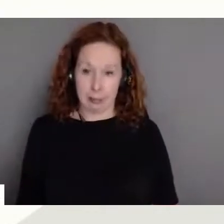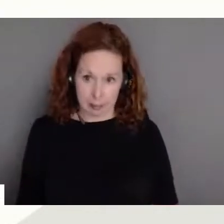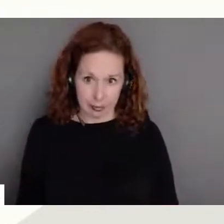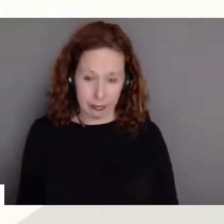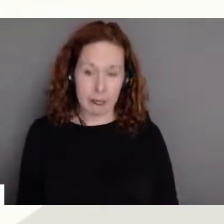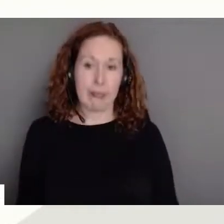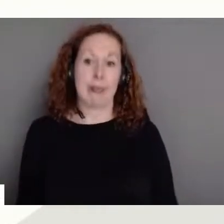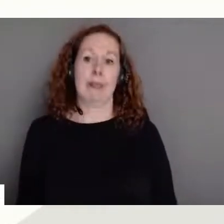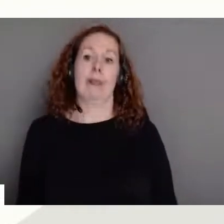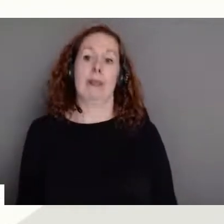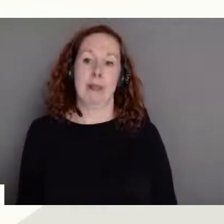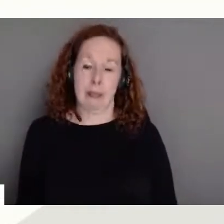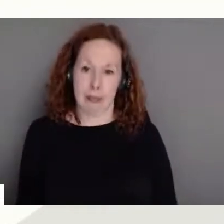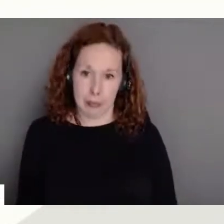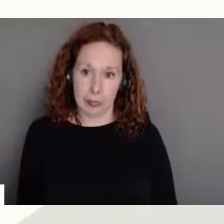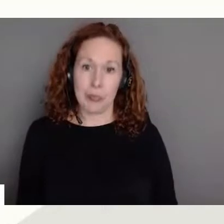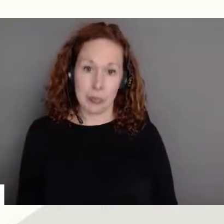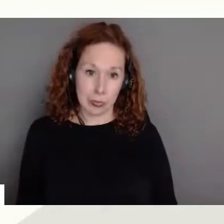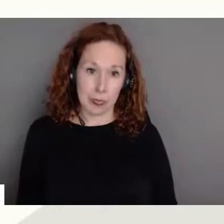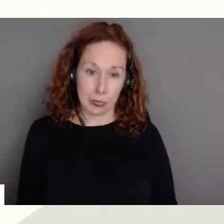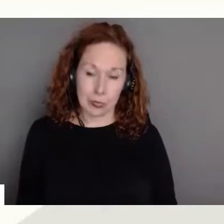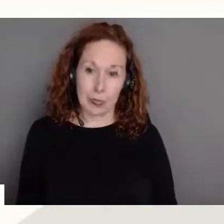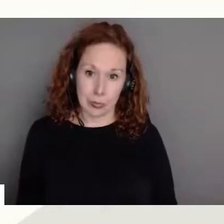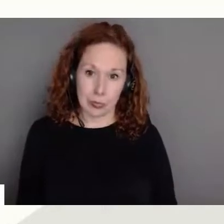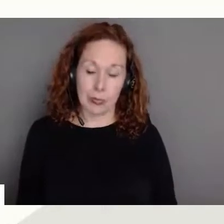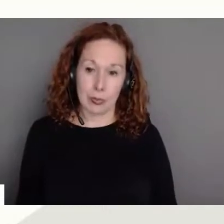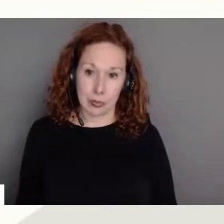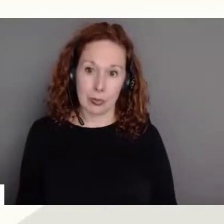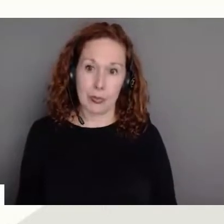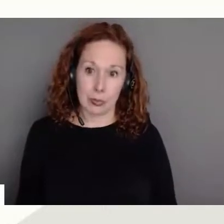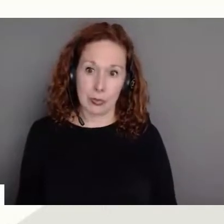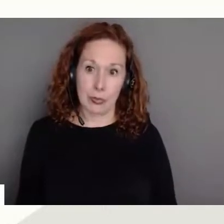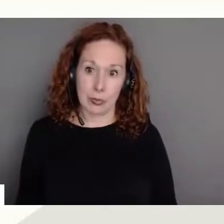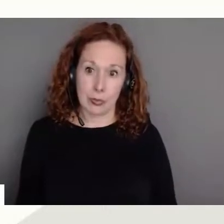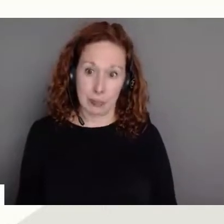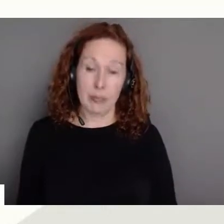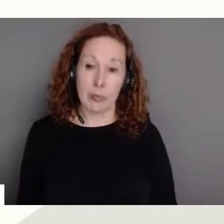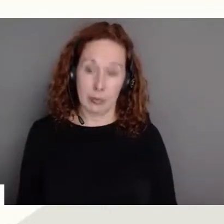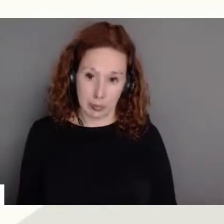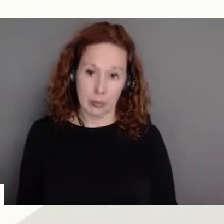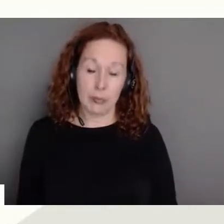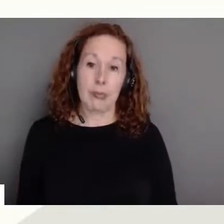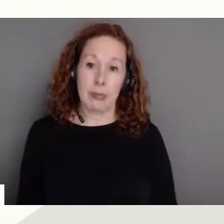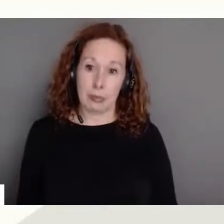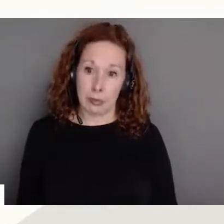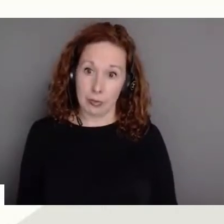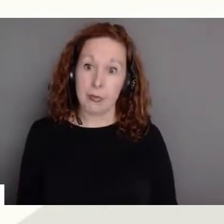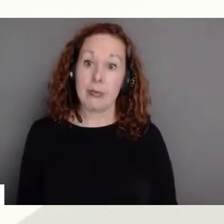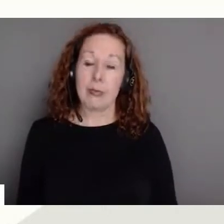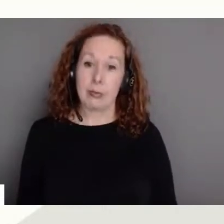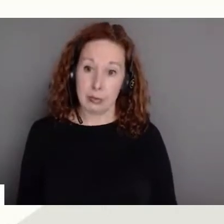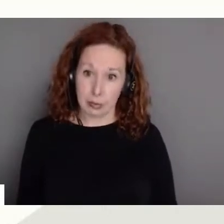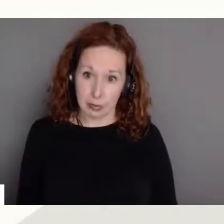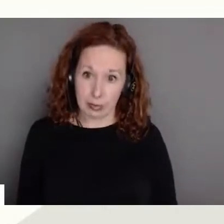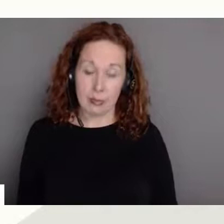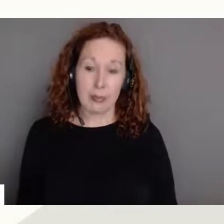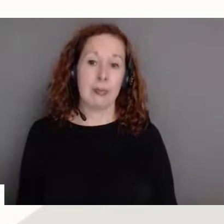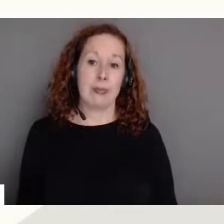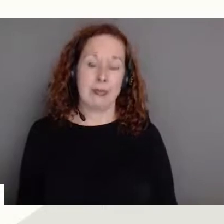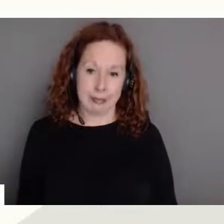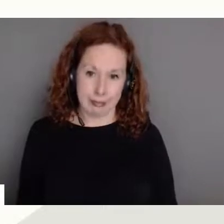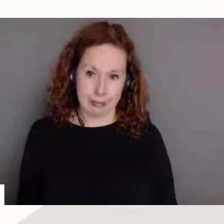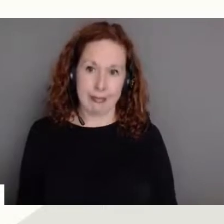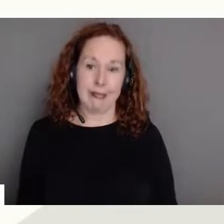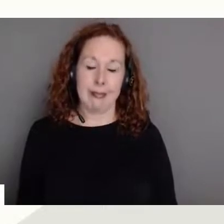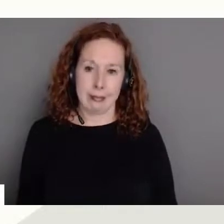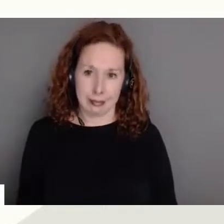depending on the event. I know I've seen, interpreters at concerts, Jessie J concert, I'll never forget, there was an interpreter standing on